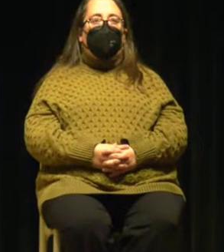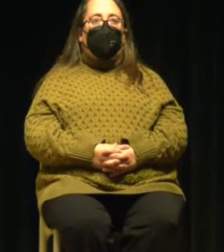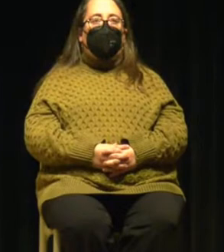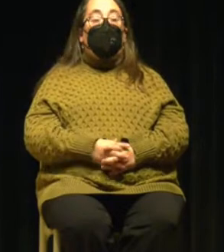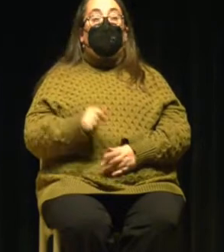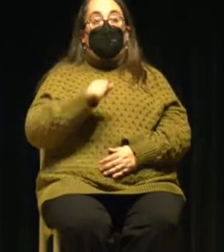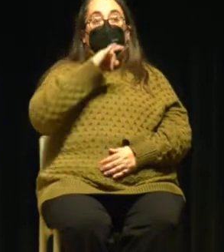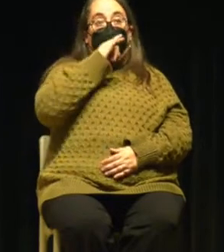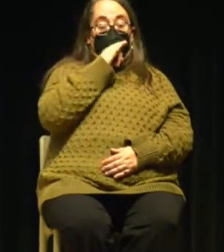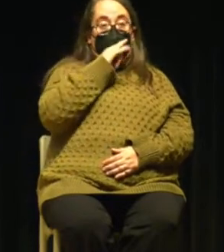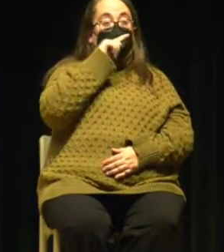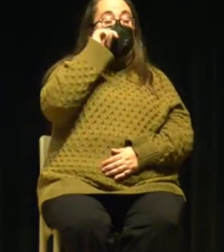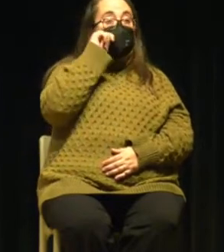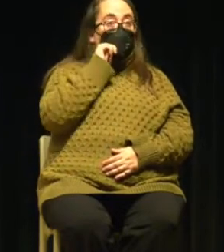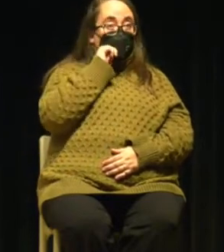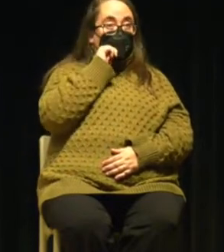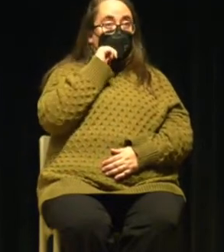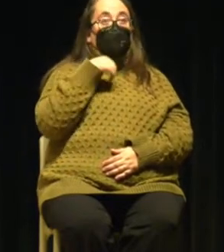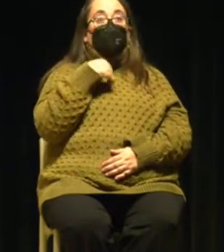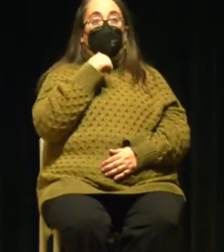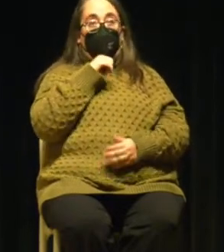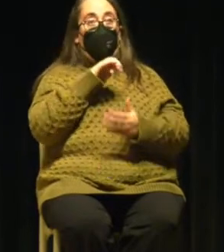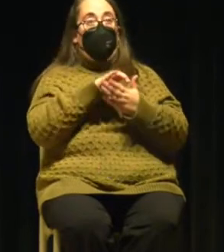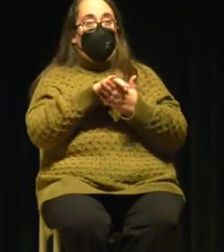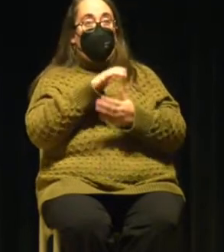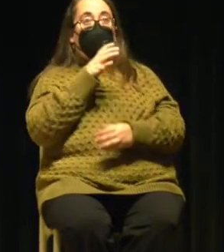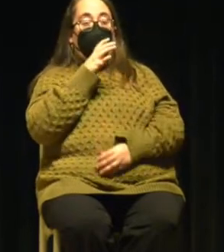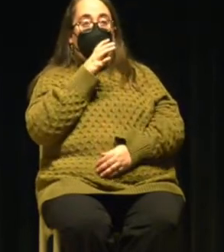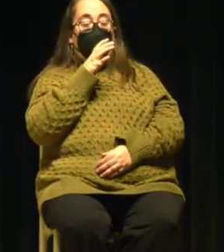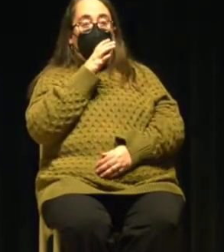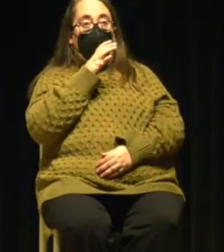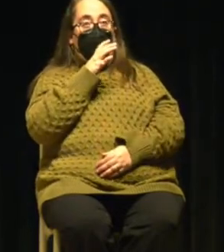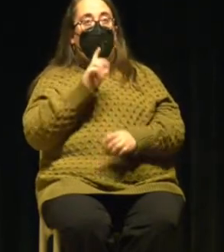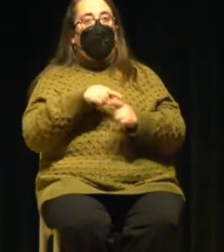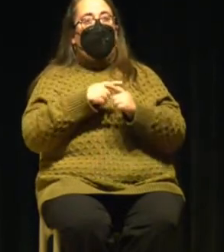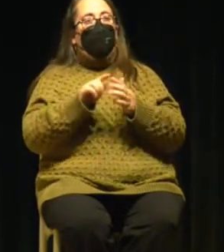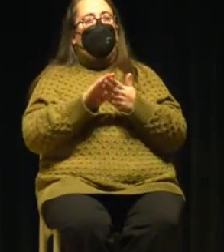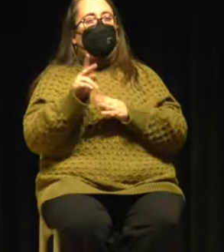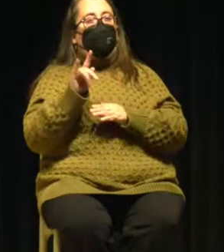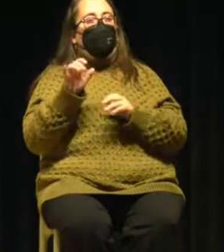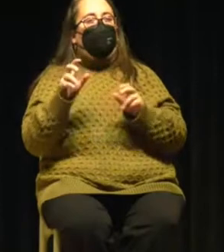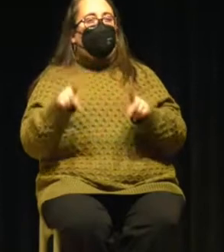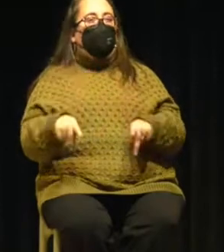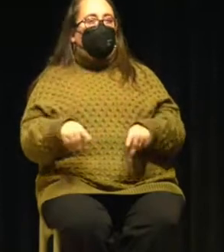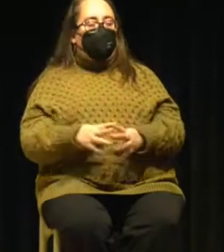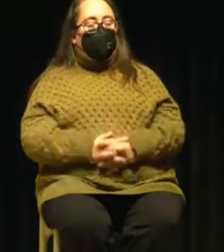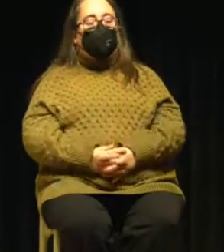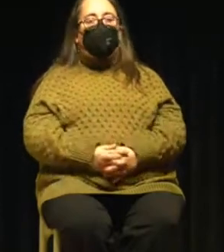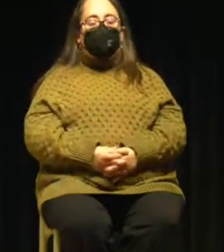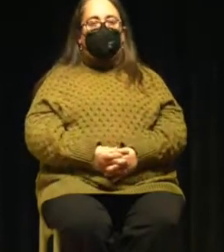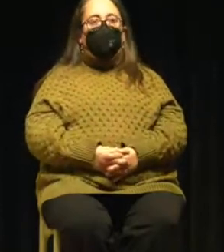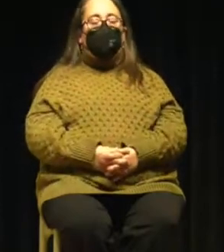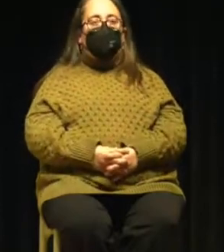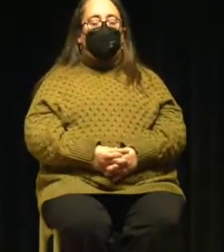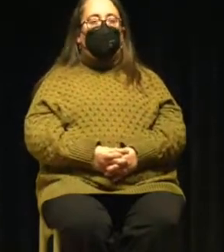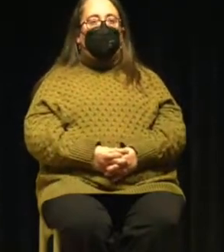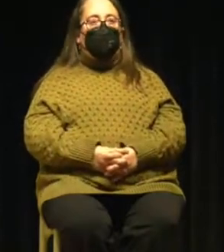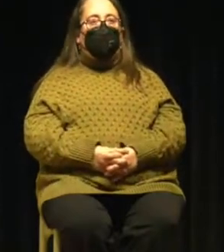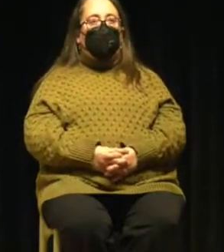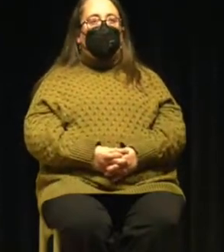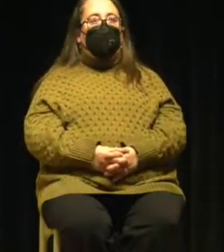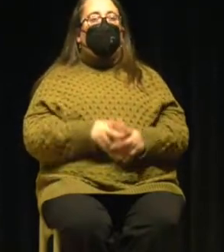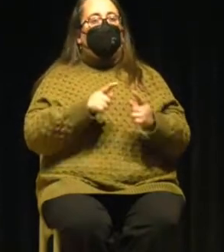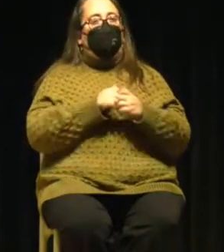know, a kid, a teenager, a young wife and mom, and then you become a public figure. Yeah. And there's one thing to kind of struggle with